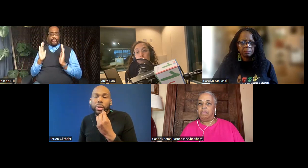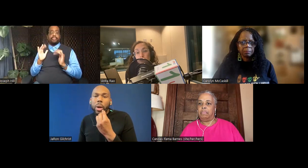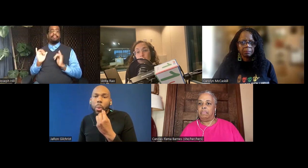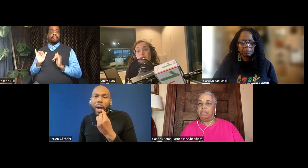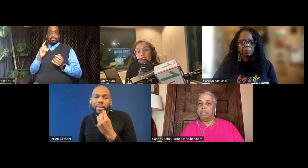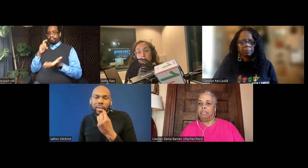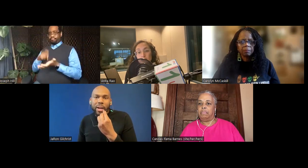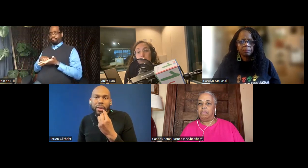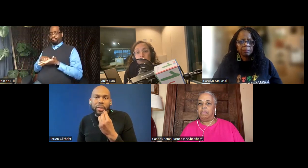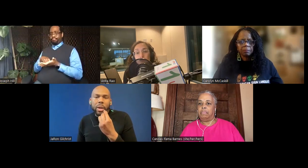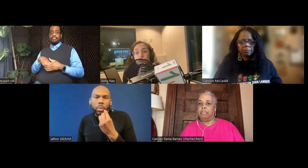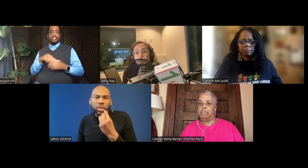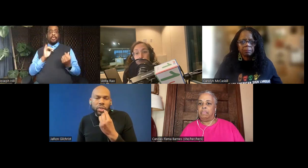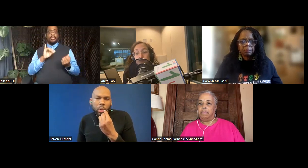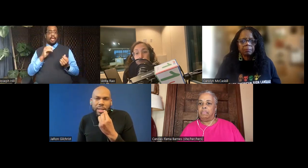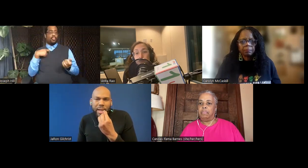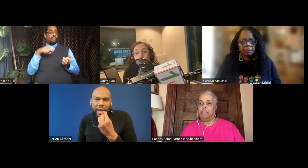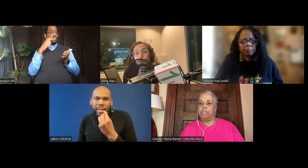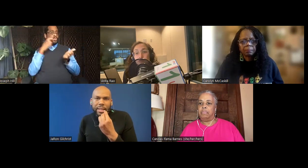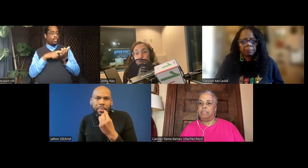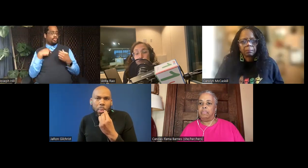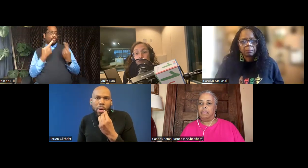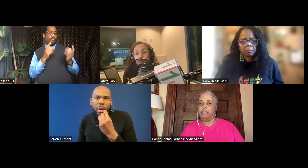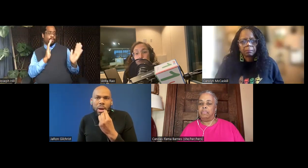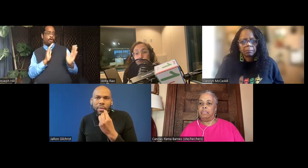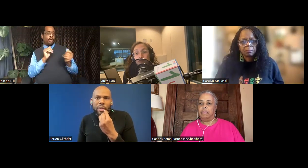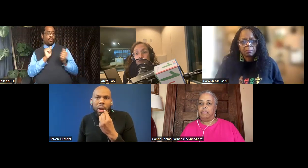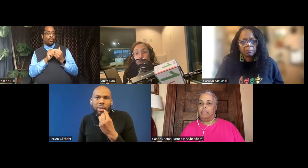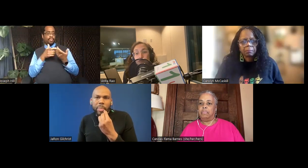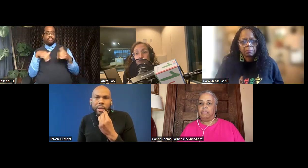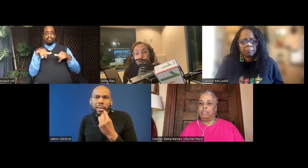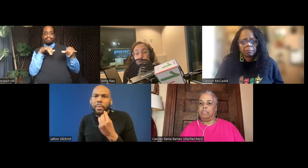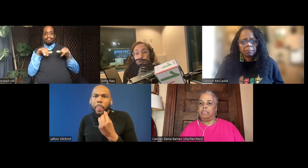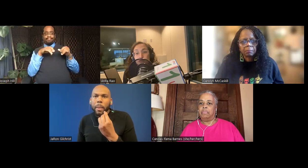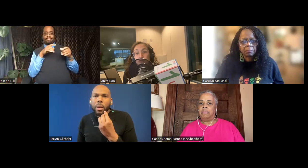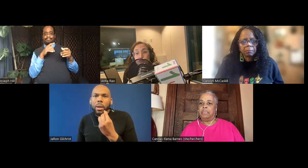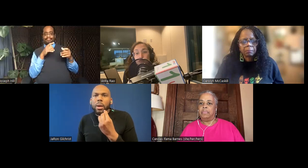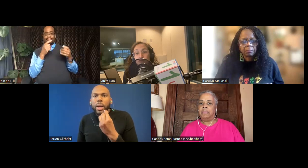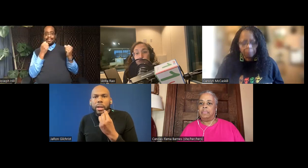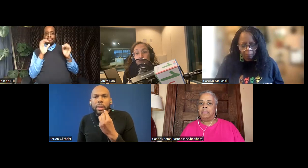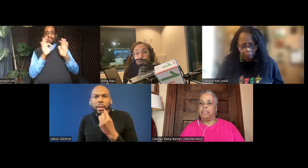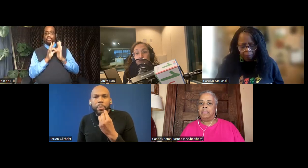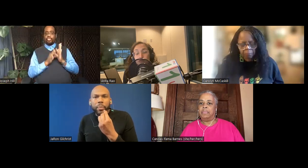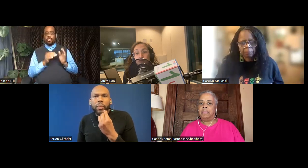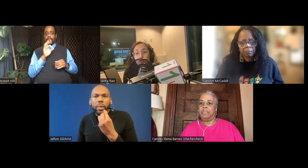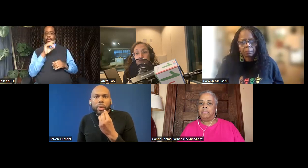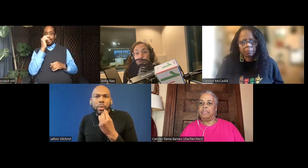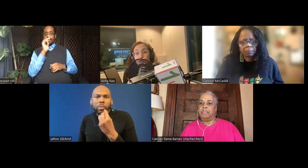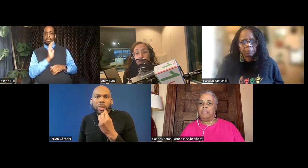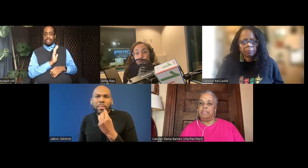older white signers, which is more contained in more of a smaller space. And so those were some